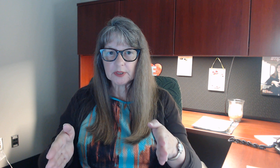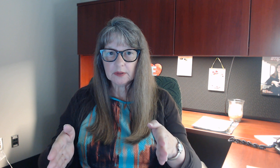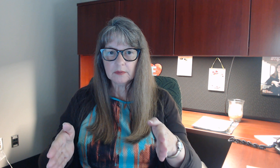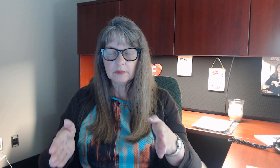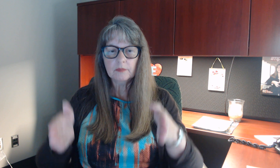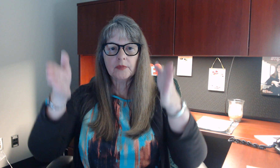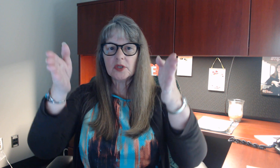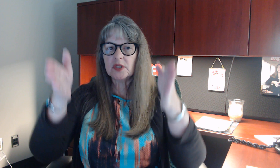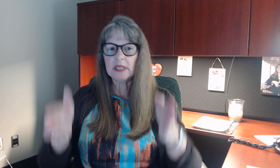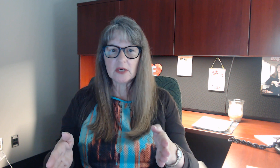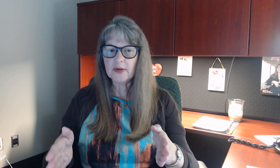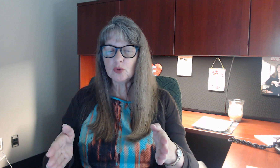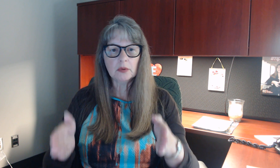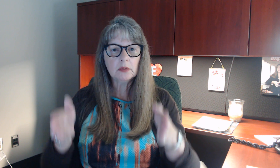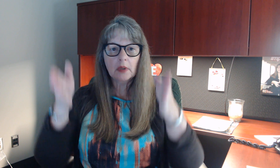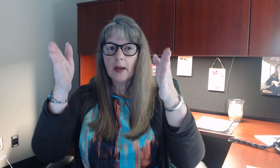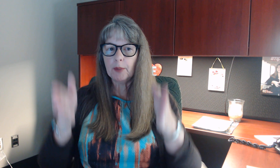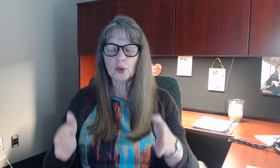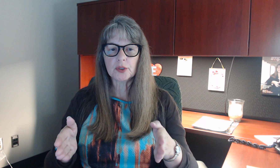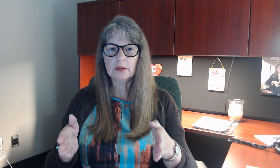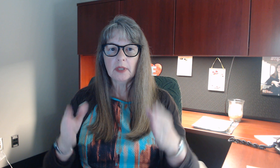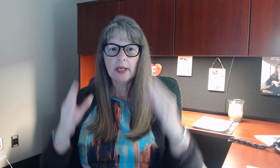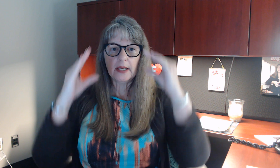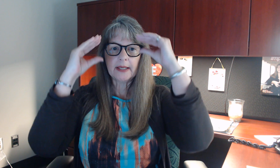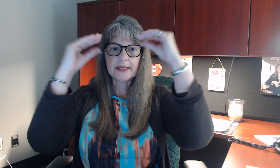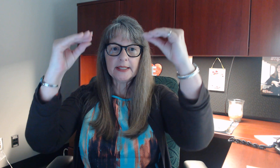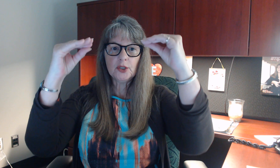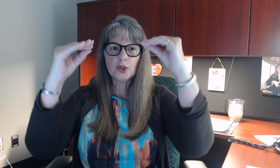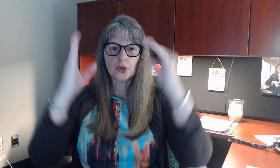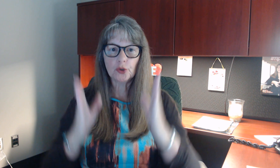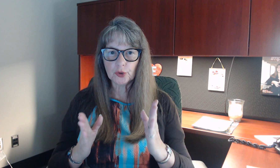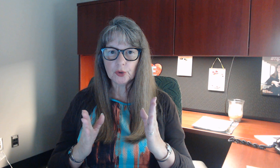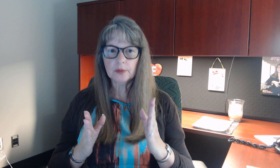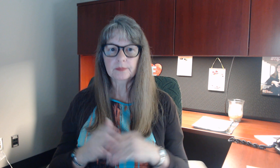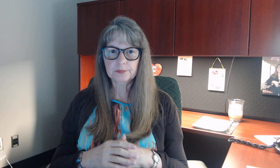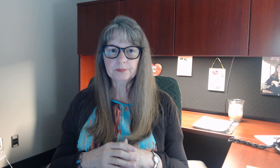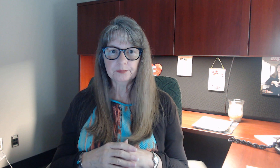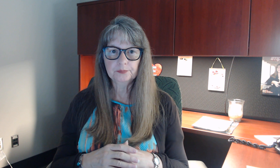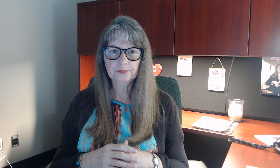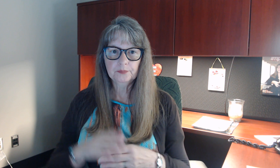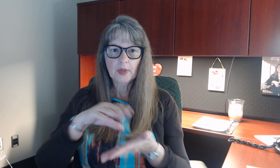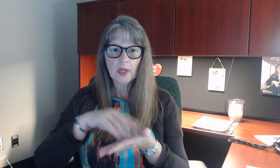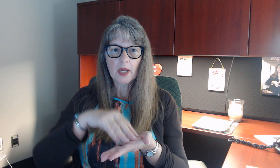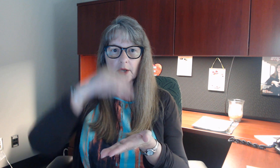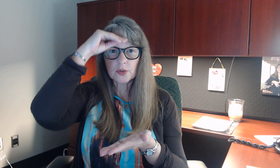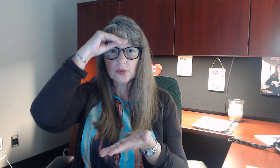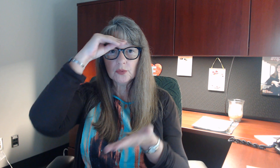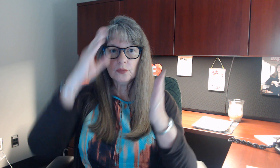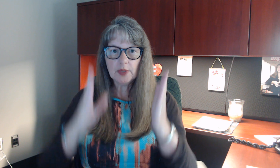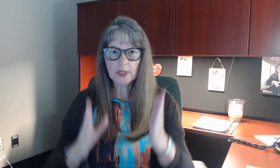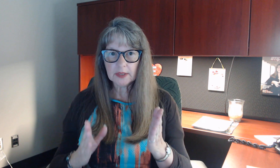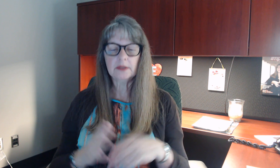Person. This is an individual. A person, like a teacher. A student,